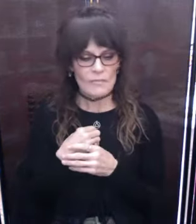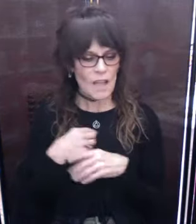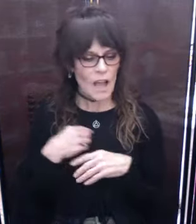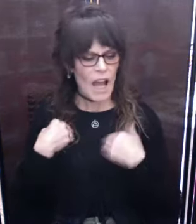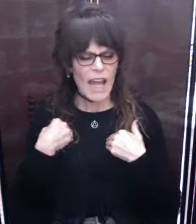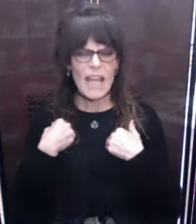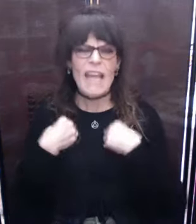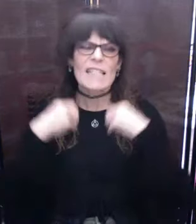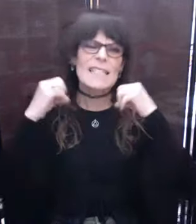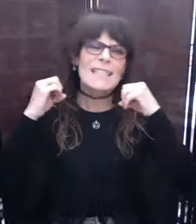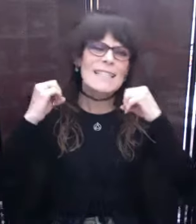next morning.